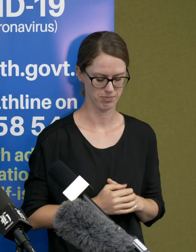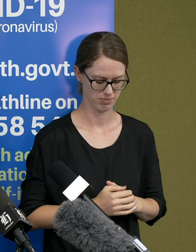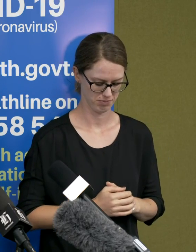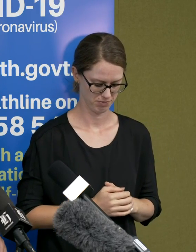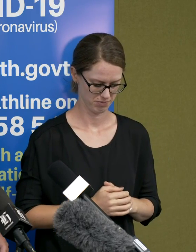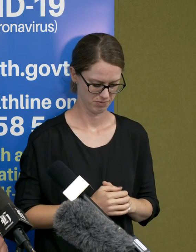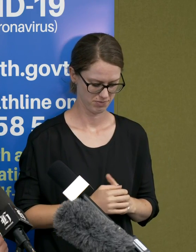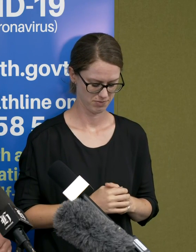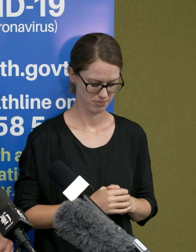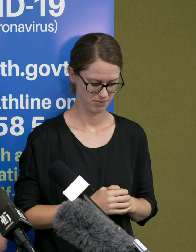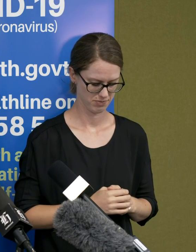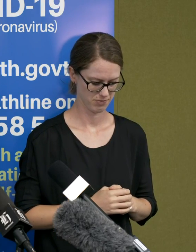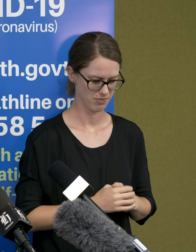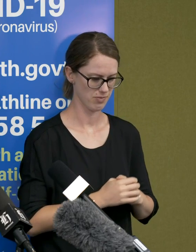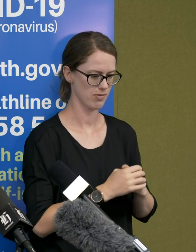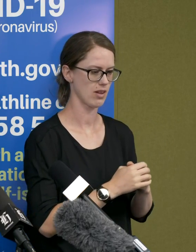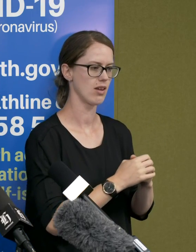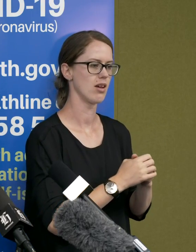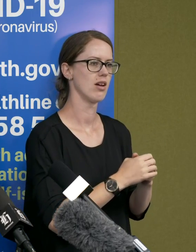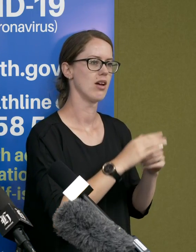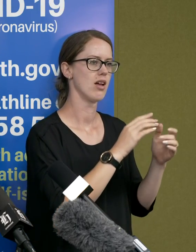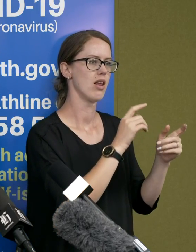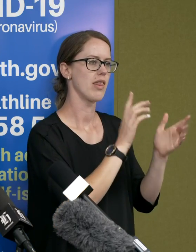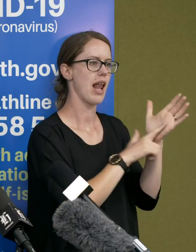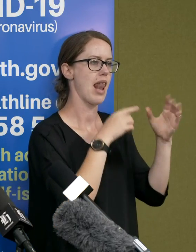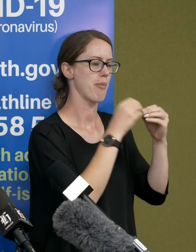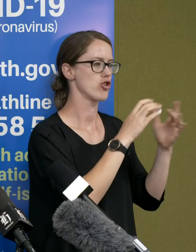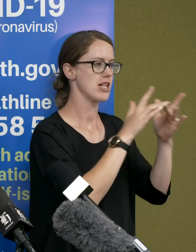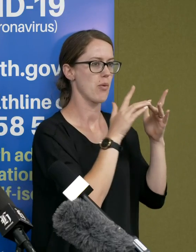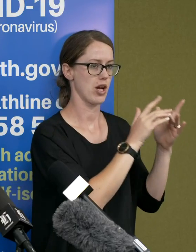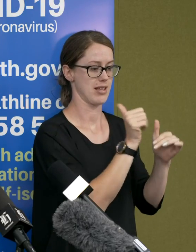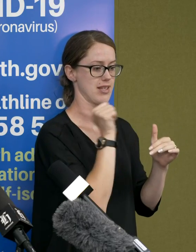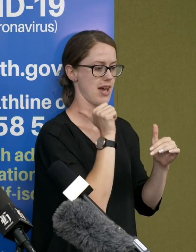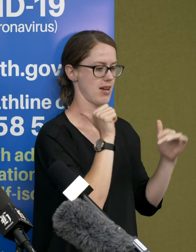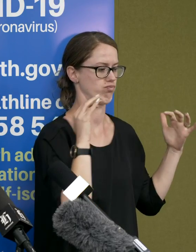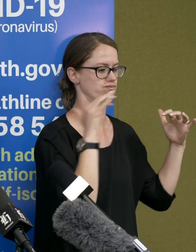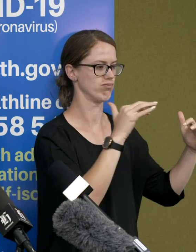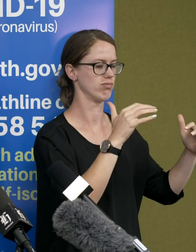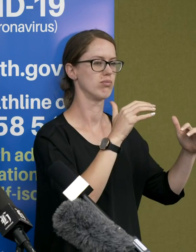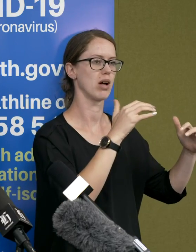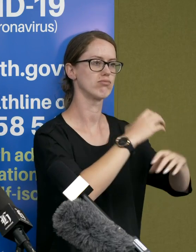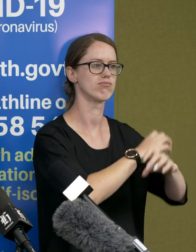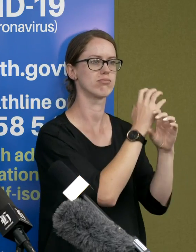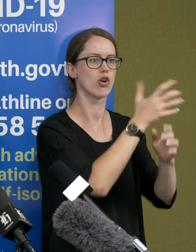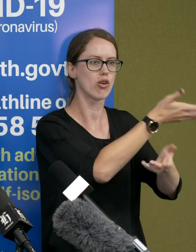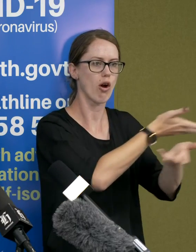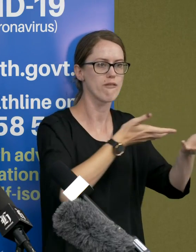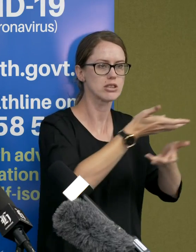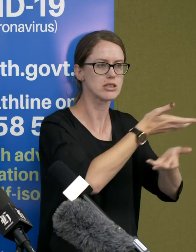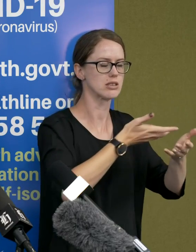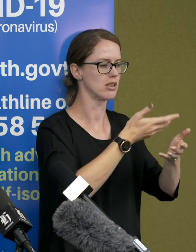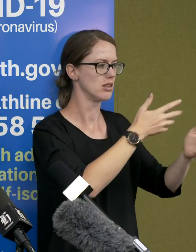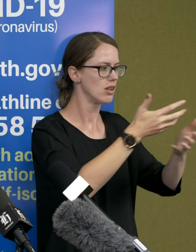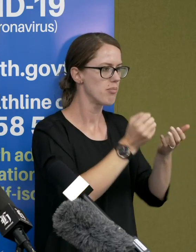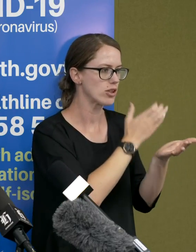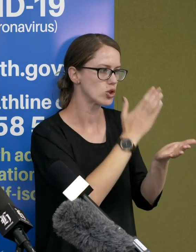Our microbiology laboratory network met yesterday by teleconference, convened by the Ministry's Chief Medical Officer, Dr. Andrew Simpson,